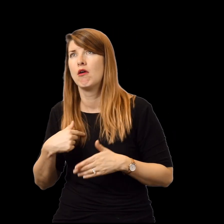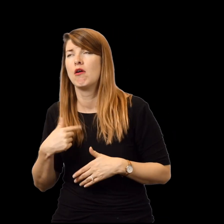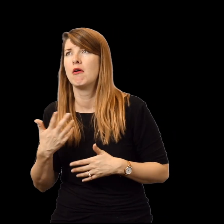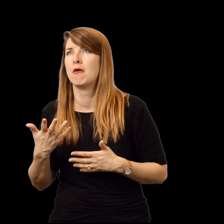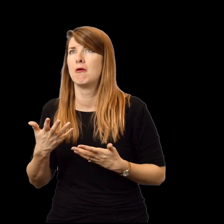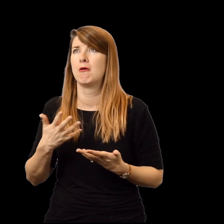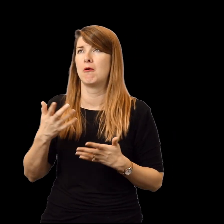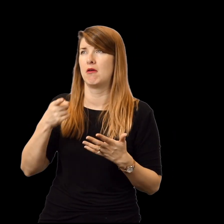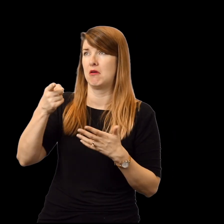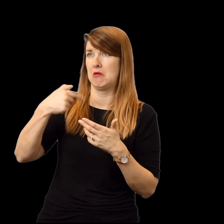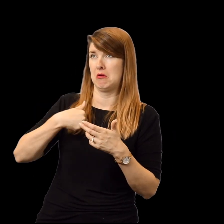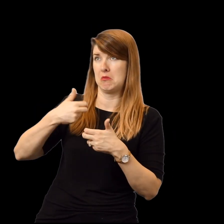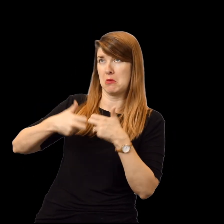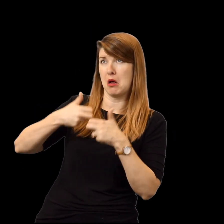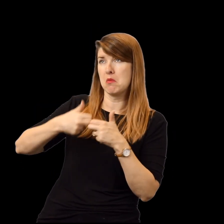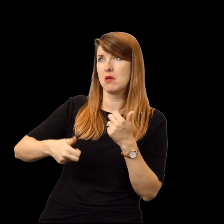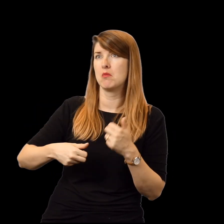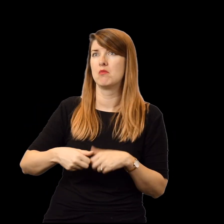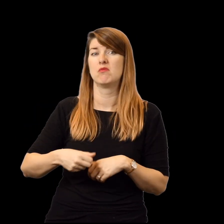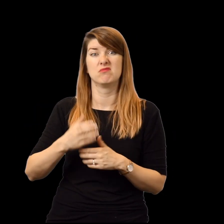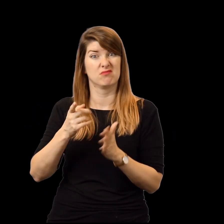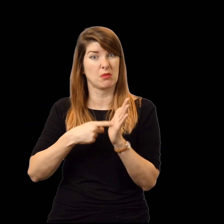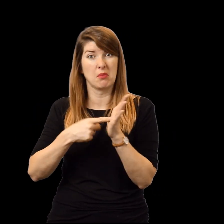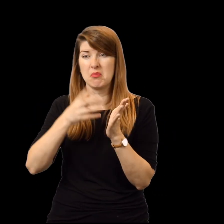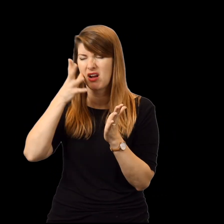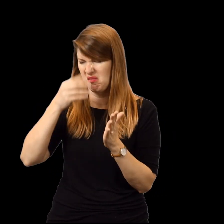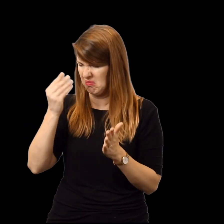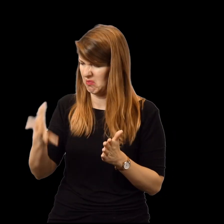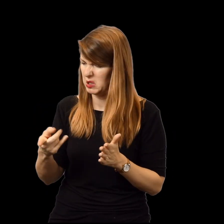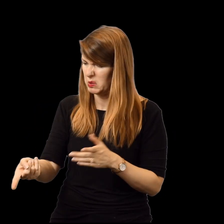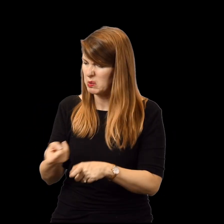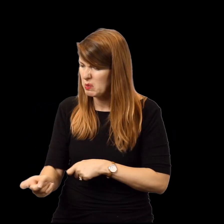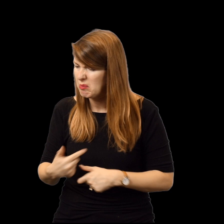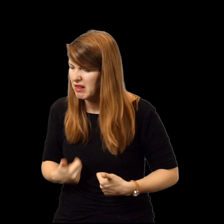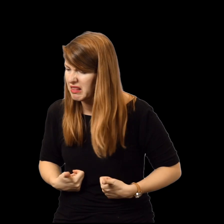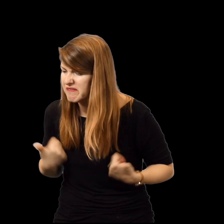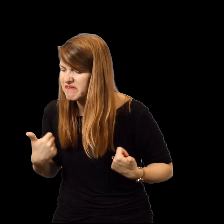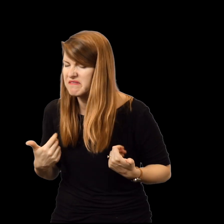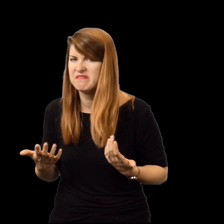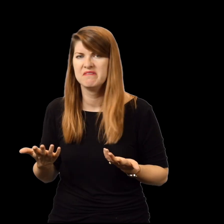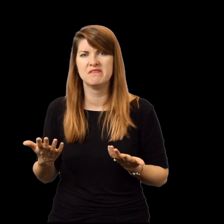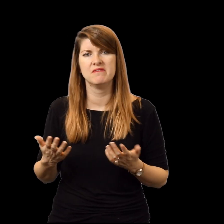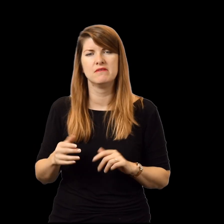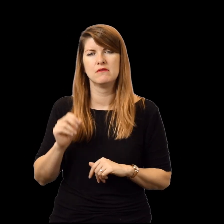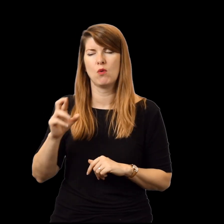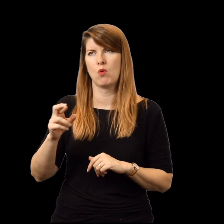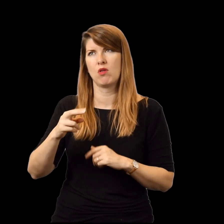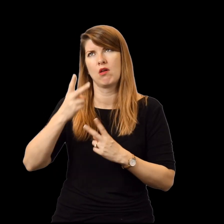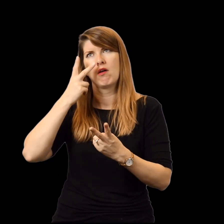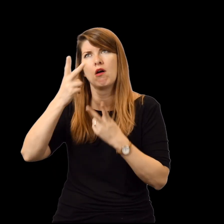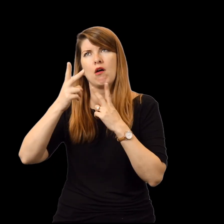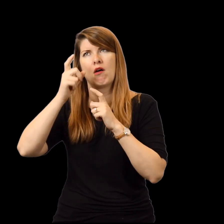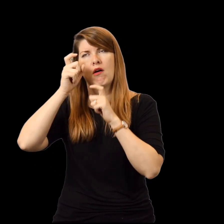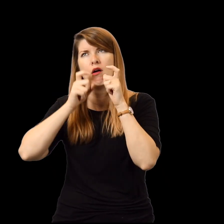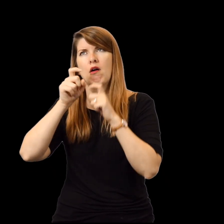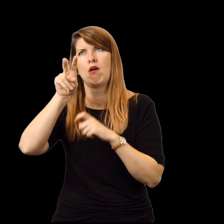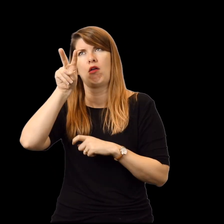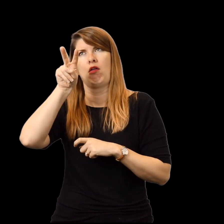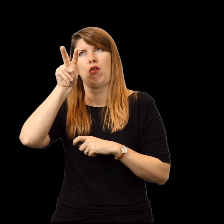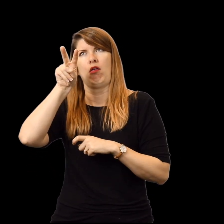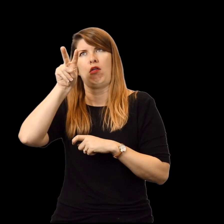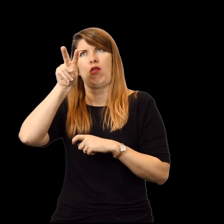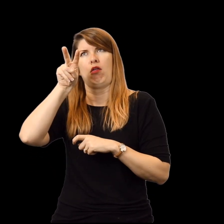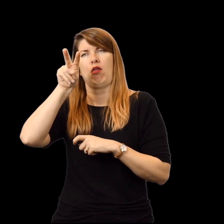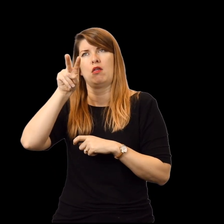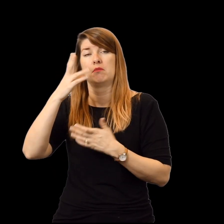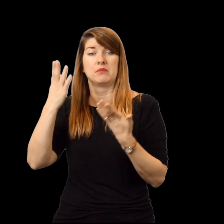they're a nuisance, that they're problematic. Some of these kids are told, you ruined my life. Or they see it in